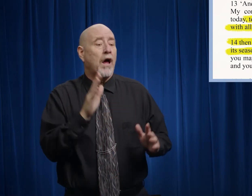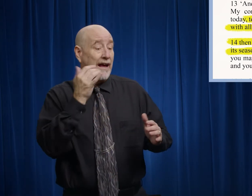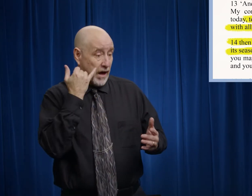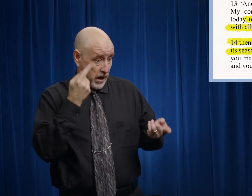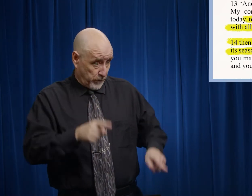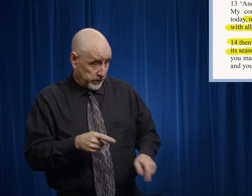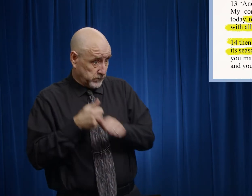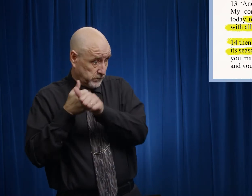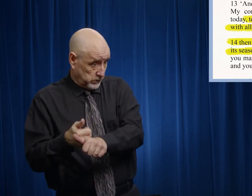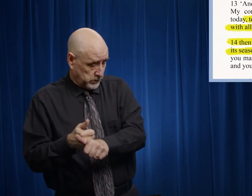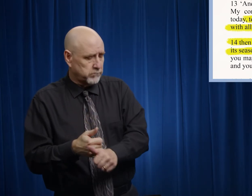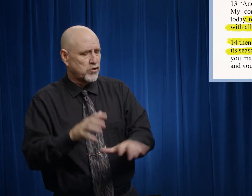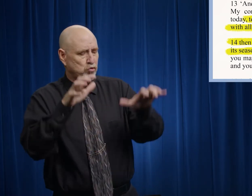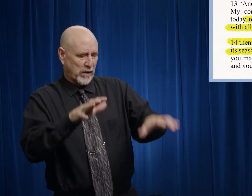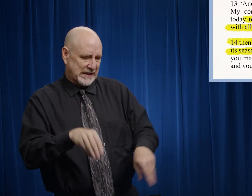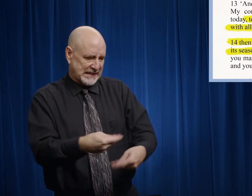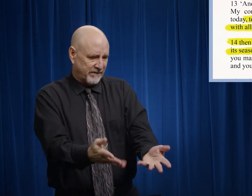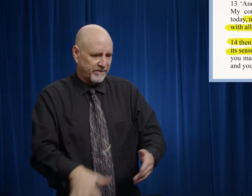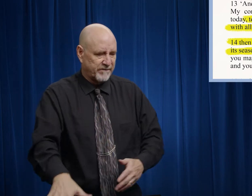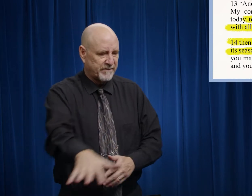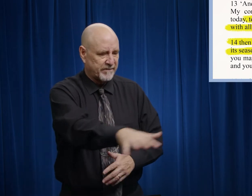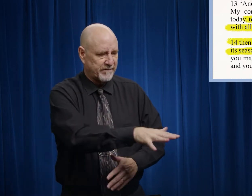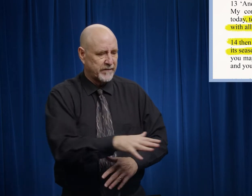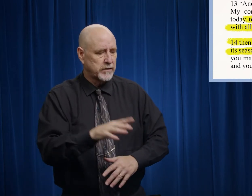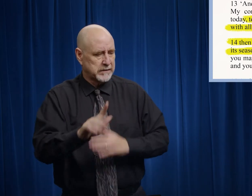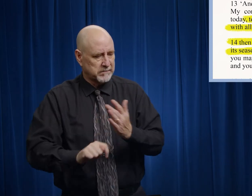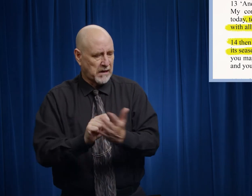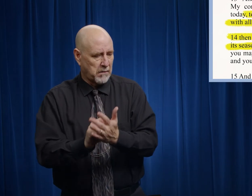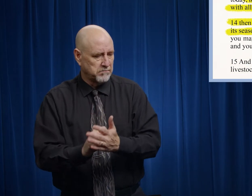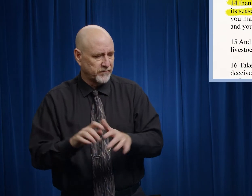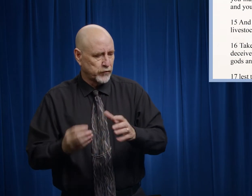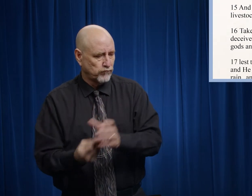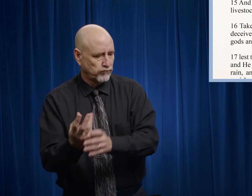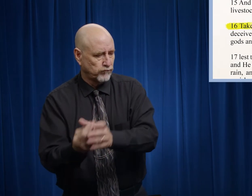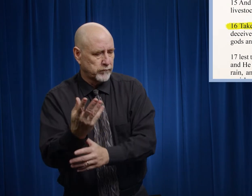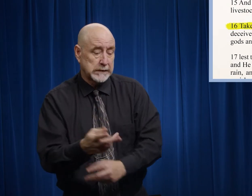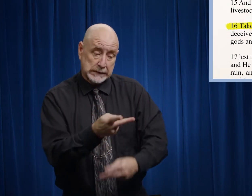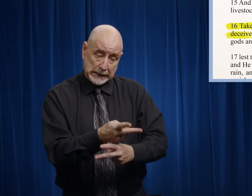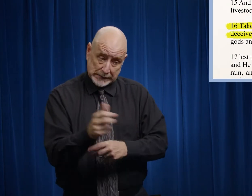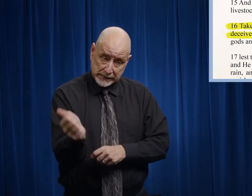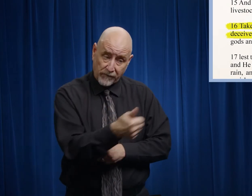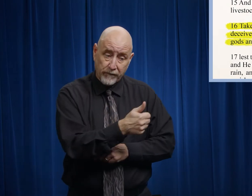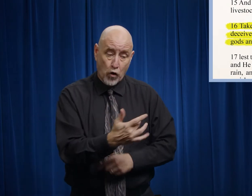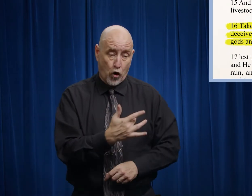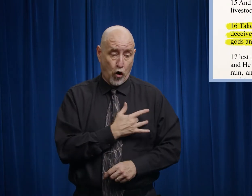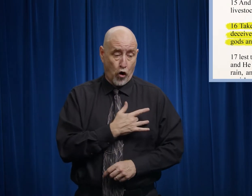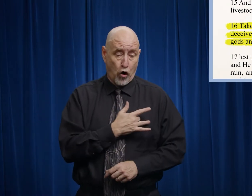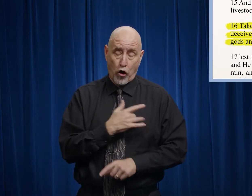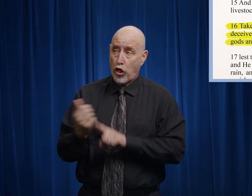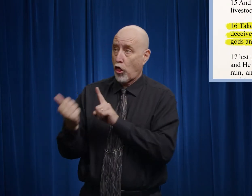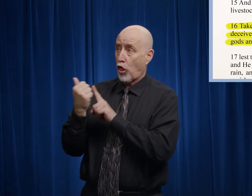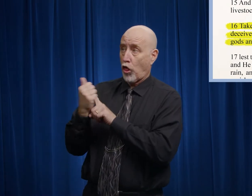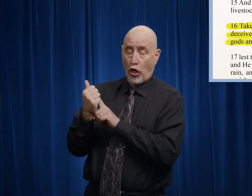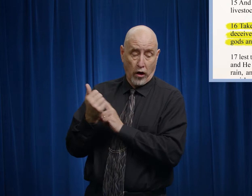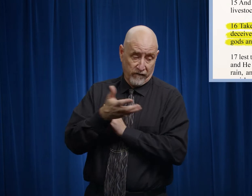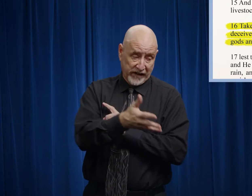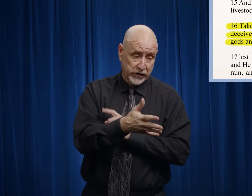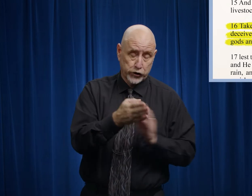give you the rain for your land in its season. Take heed to yourselves, lest your heart be deceived, and you